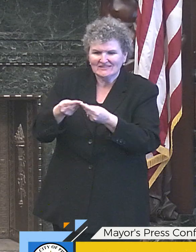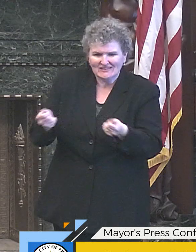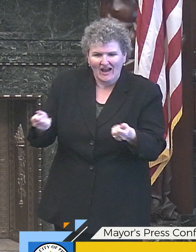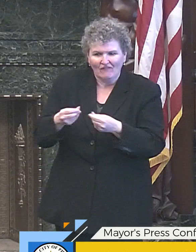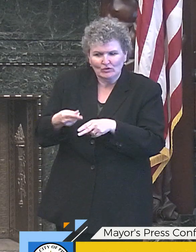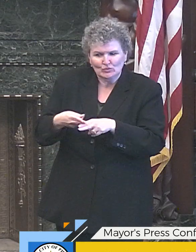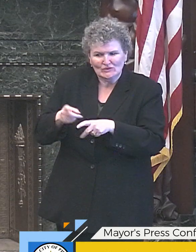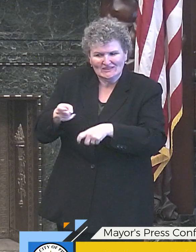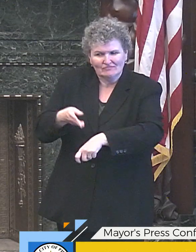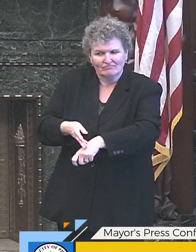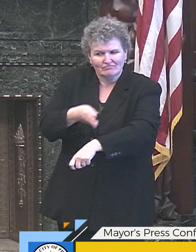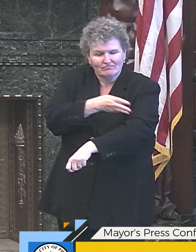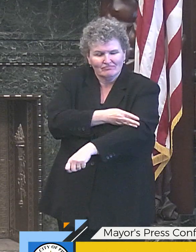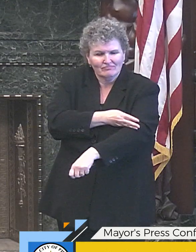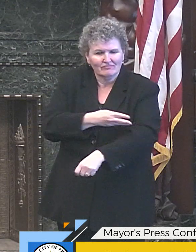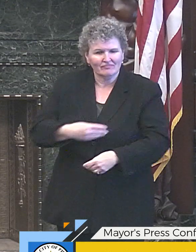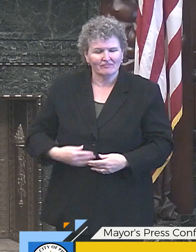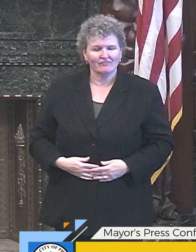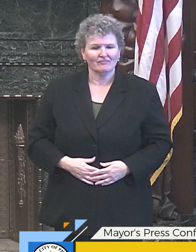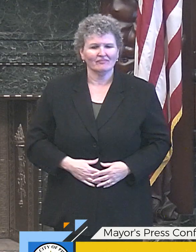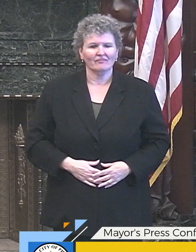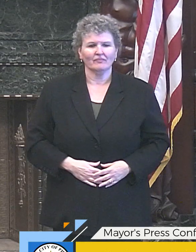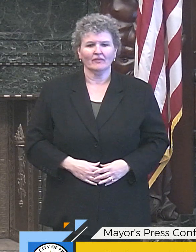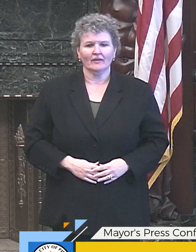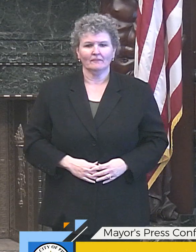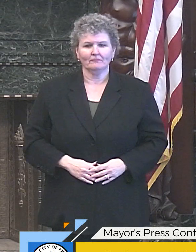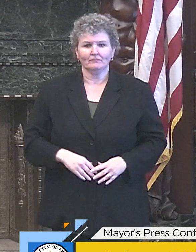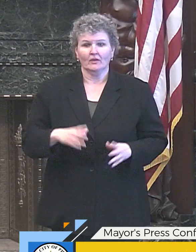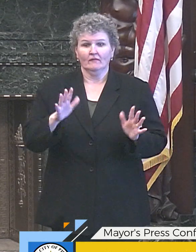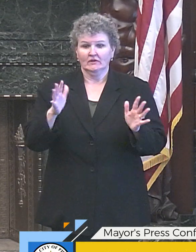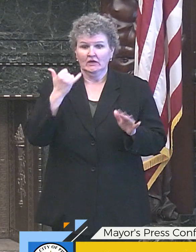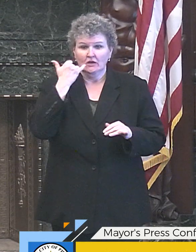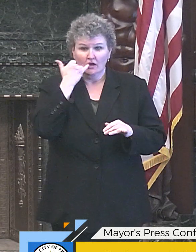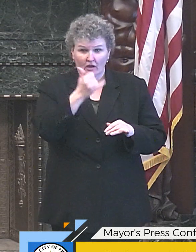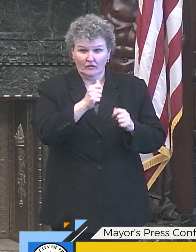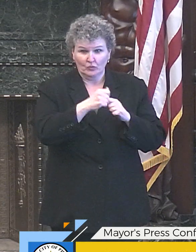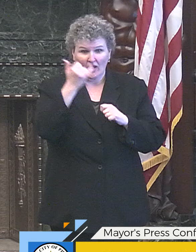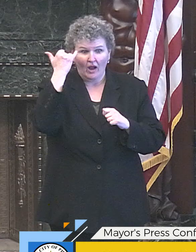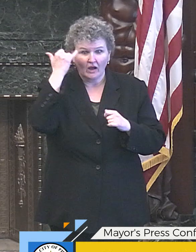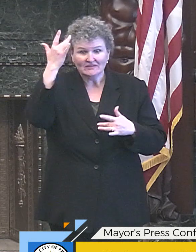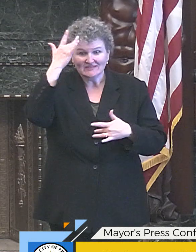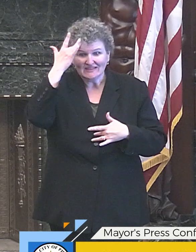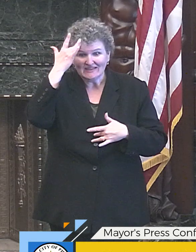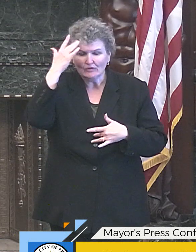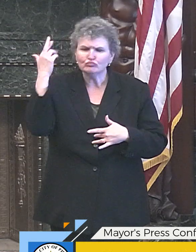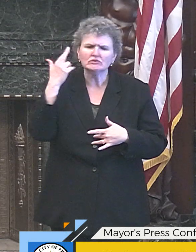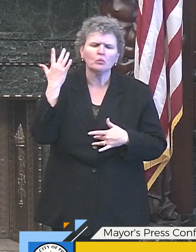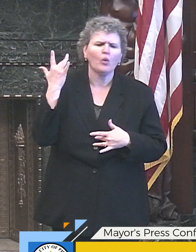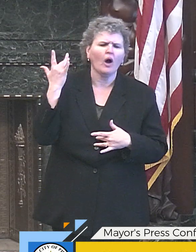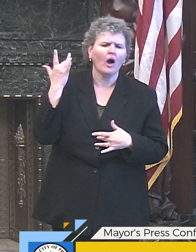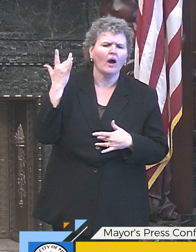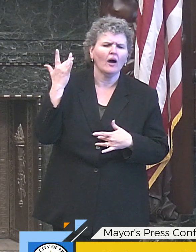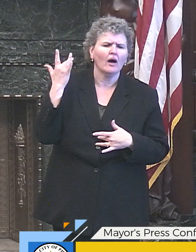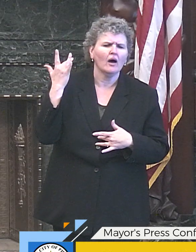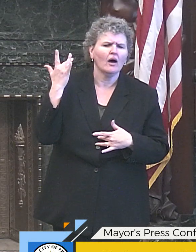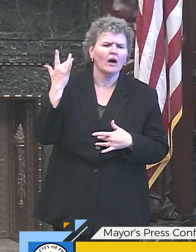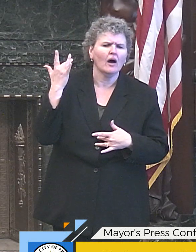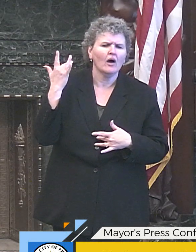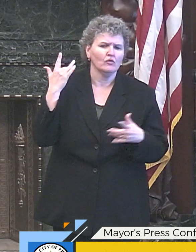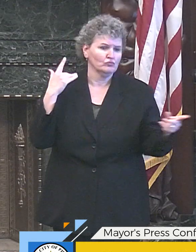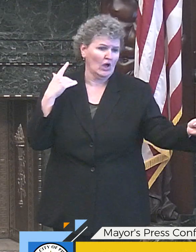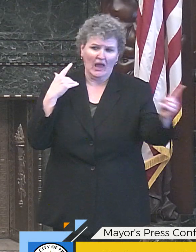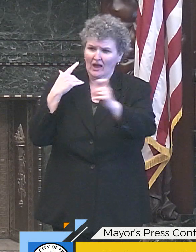Okay. Can you expand at all? Are they calling out because they're sick or other reasons? Laura, you'd have to ask them why they're calling